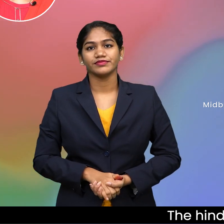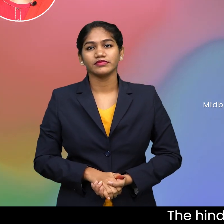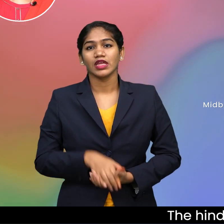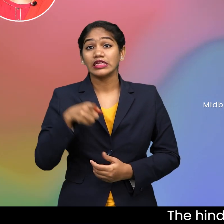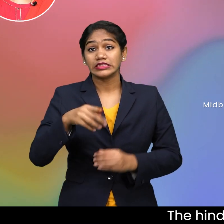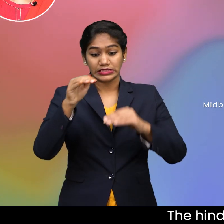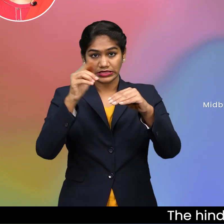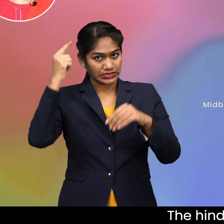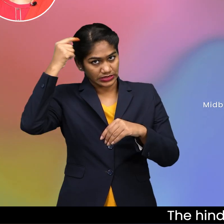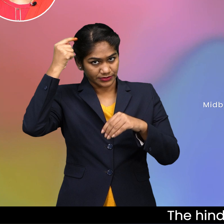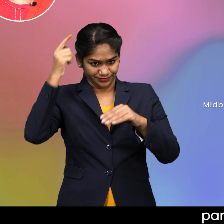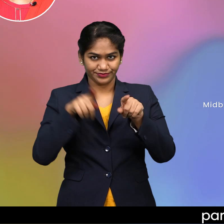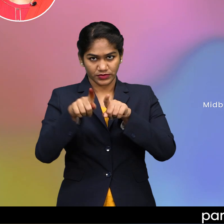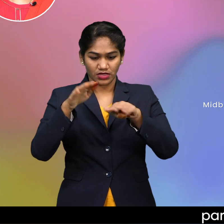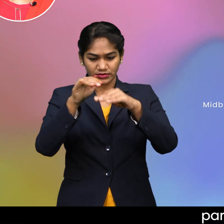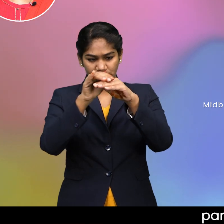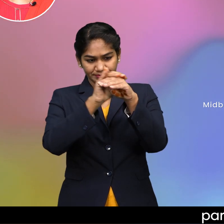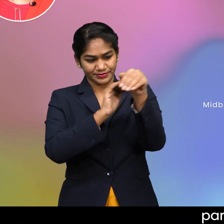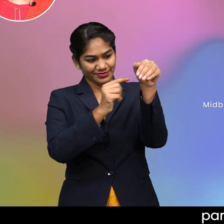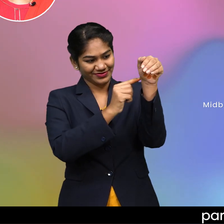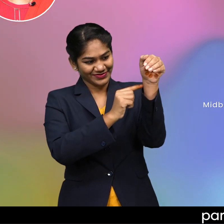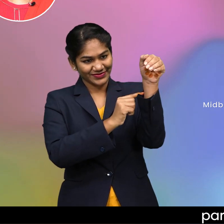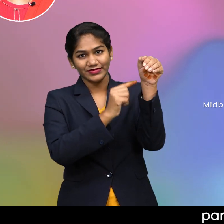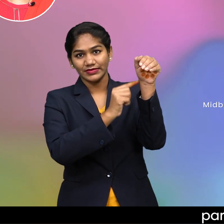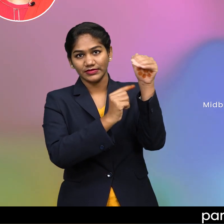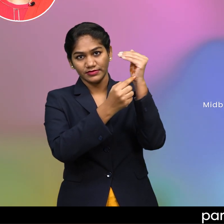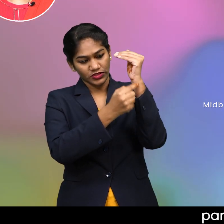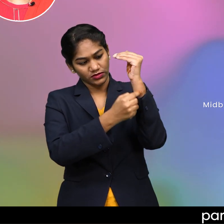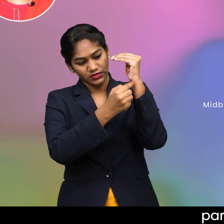The hindbrain has three parts, namely